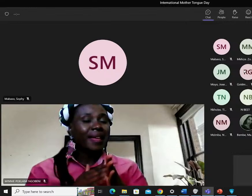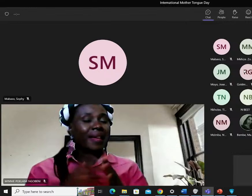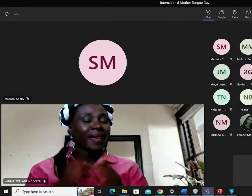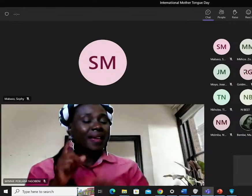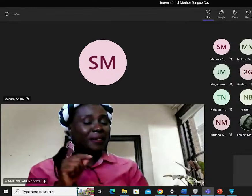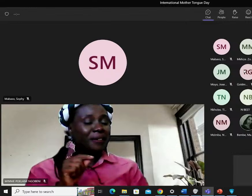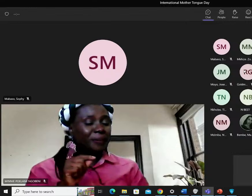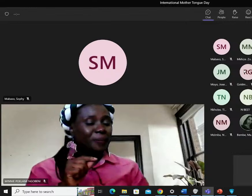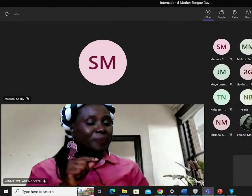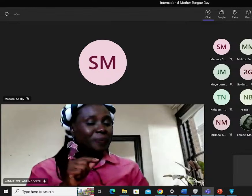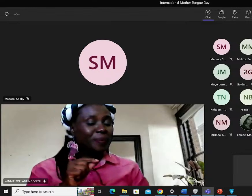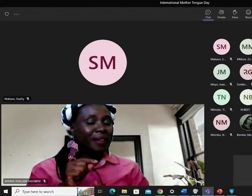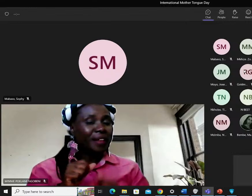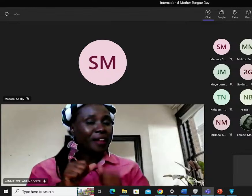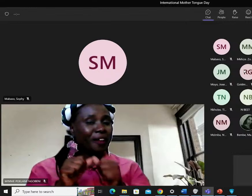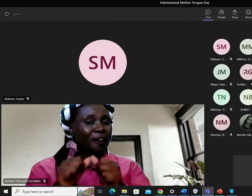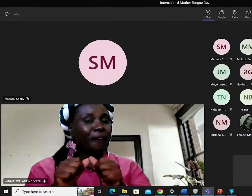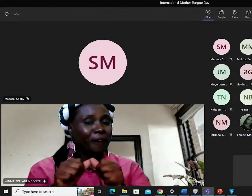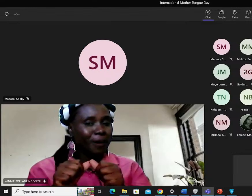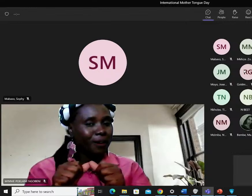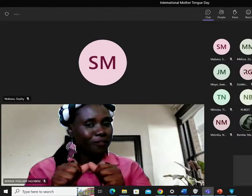of the efforts.